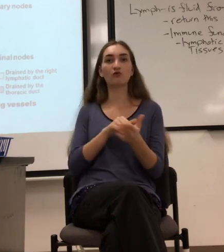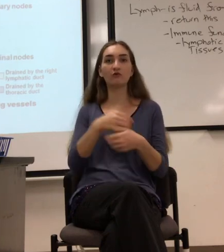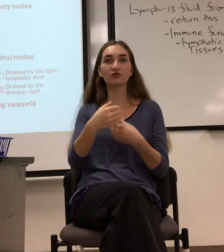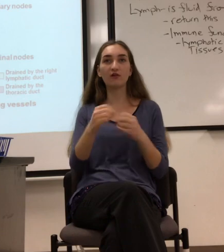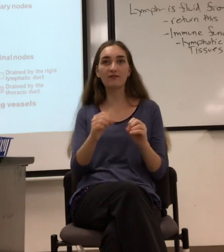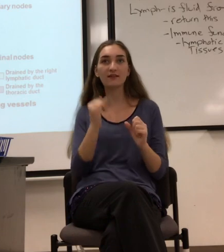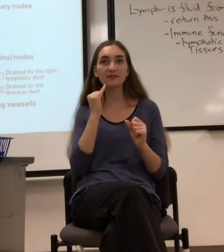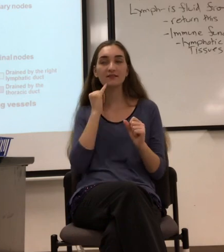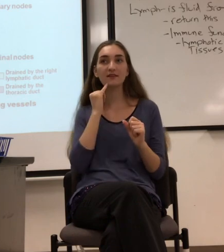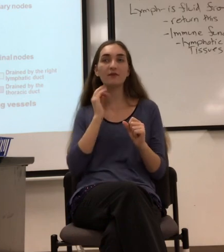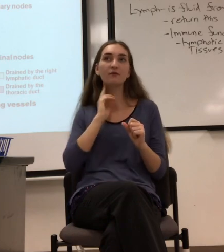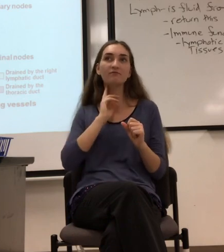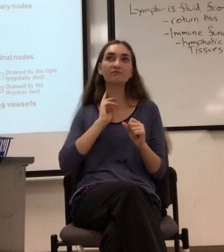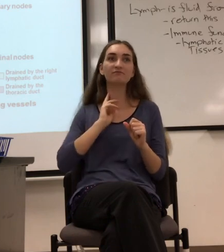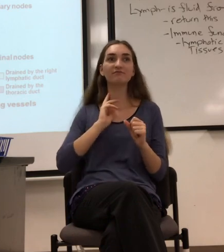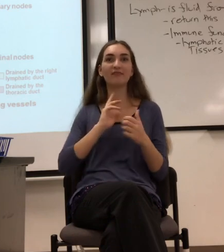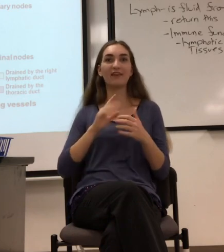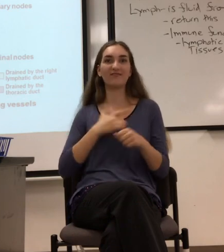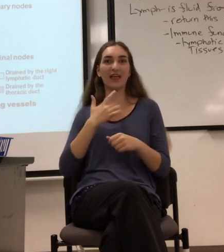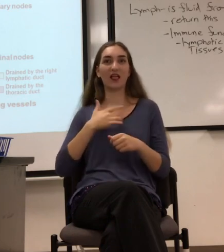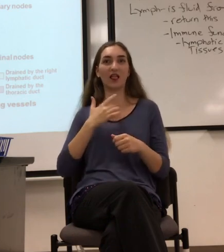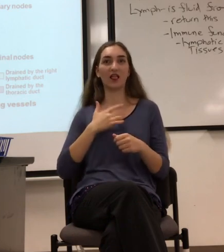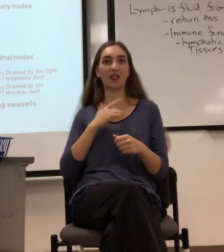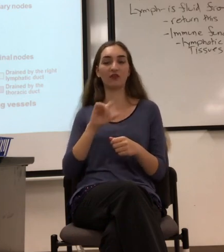you're finding an infection.